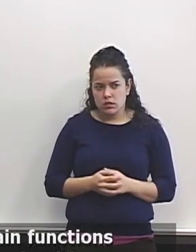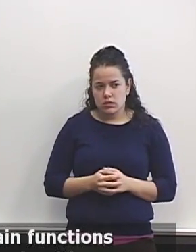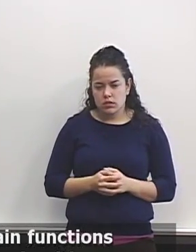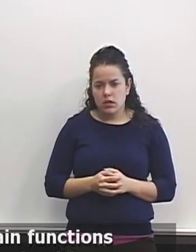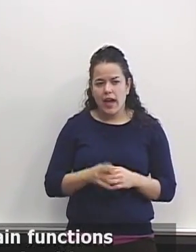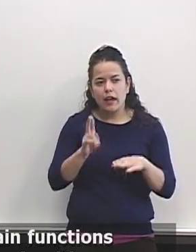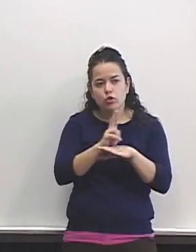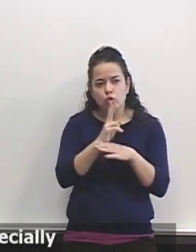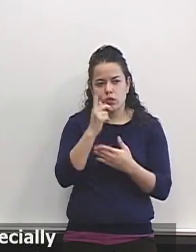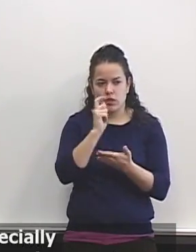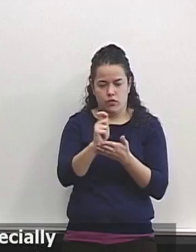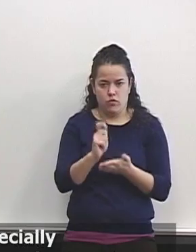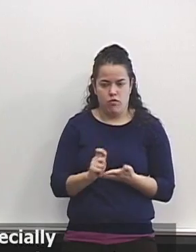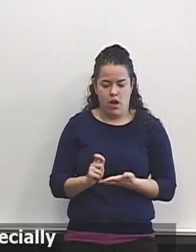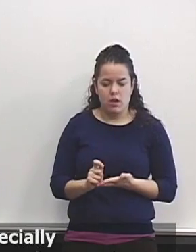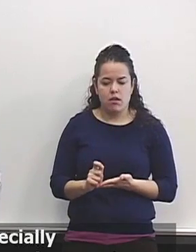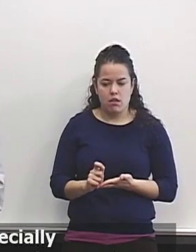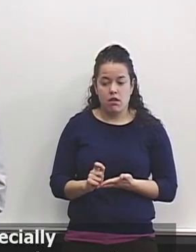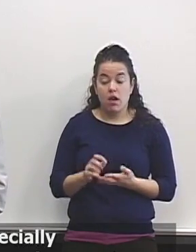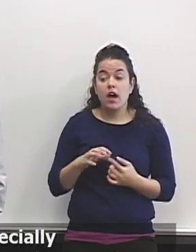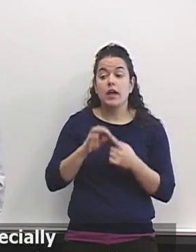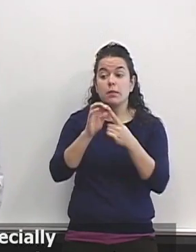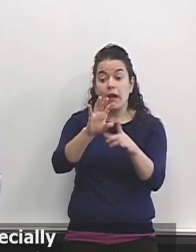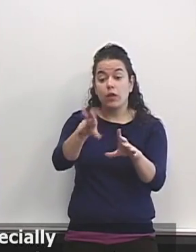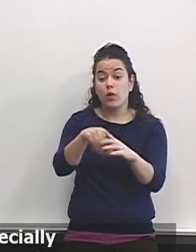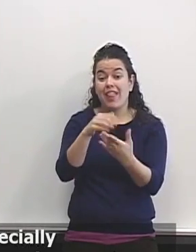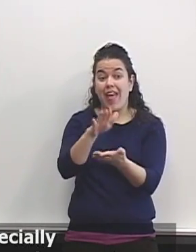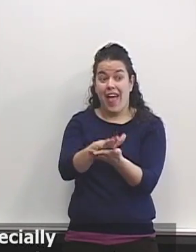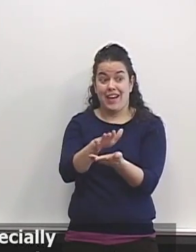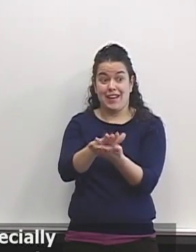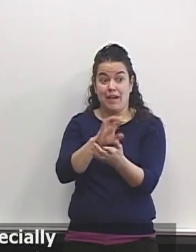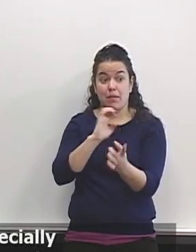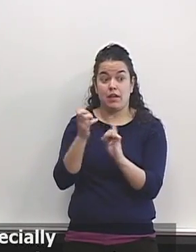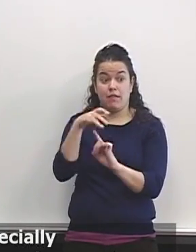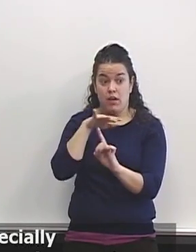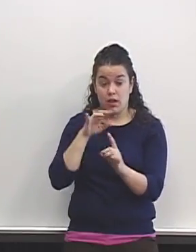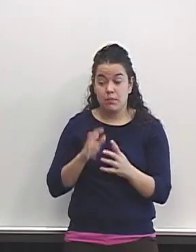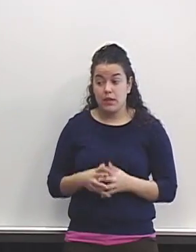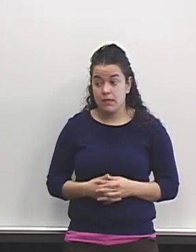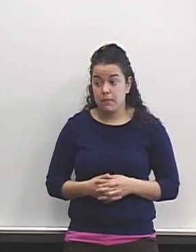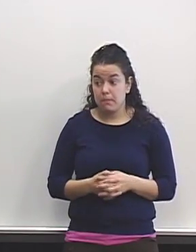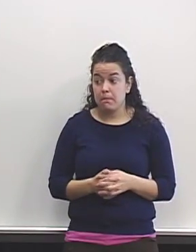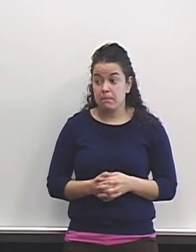and uses of writing, especially in academic environments.